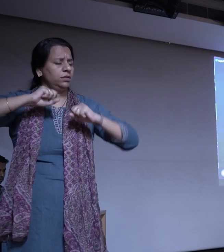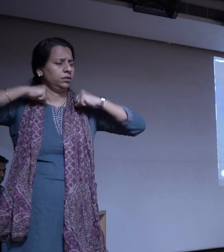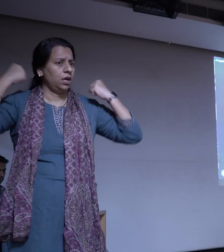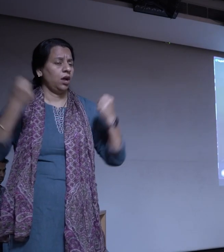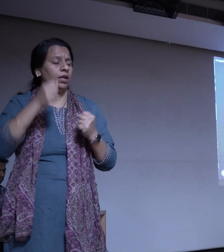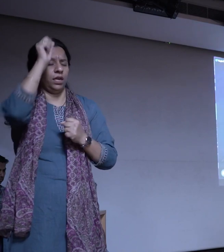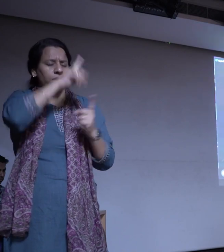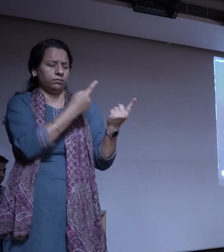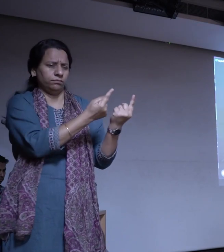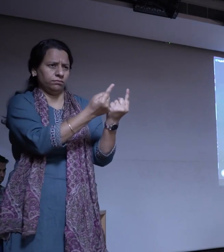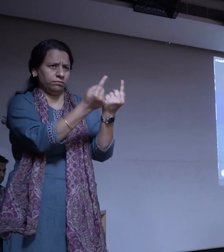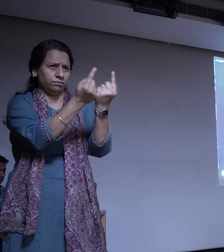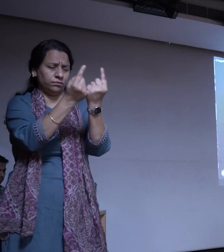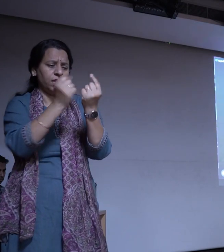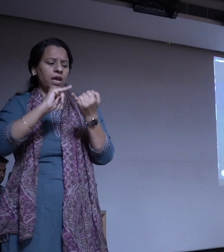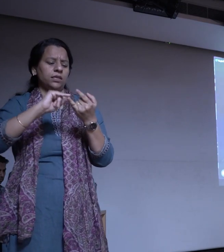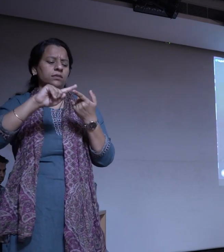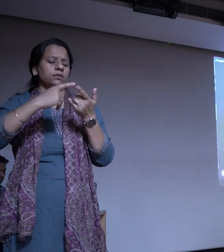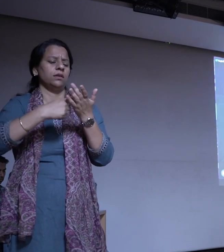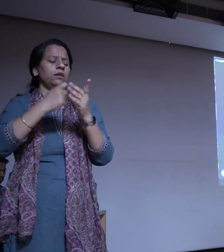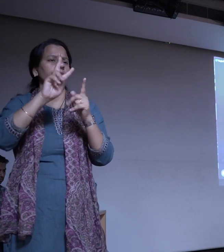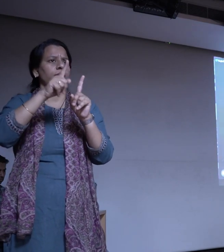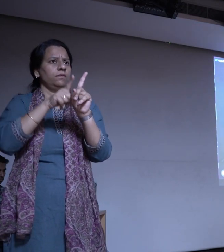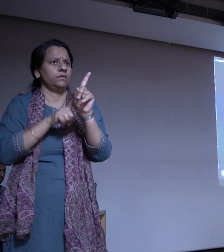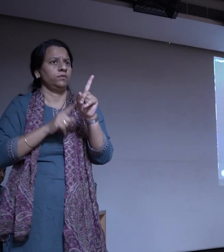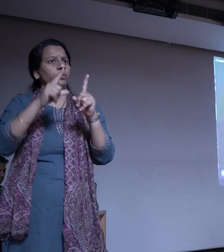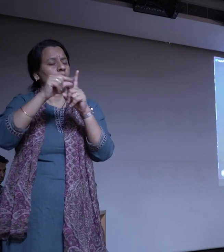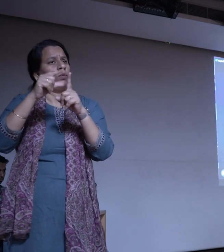years they have developed an Indian test of